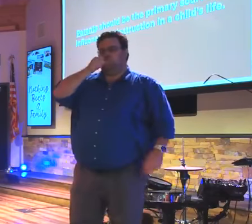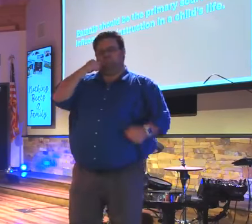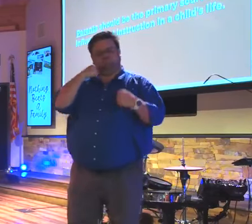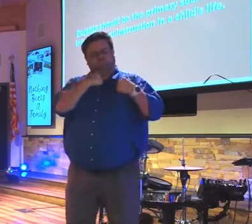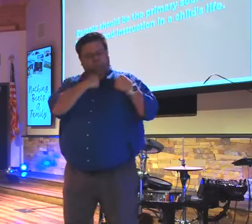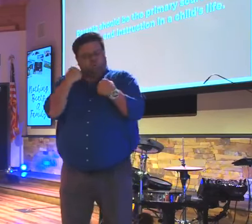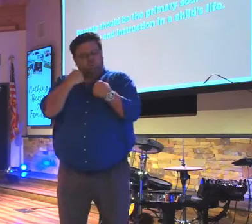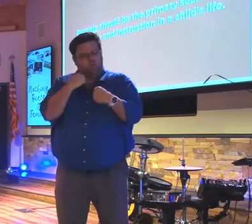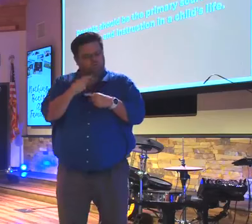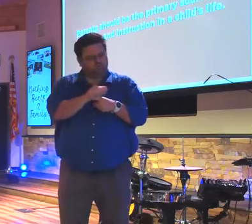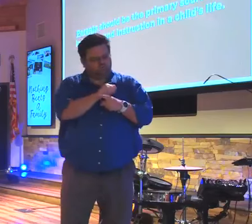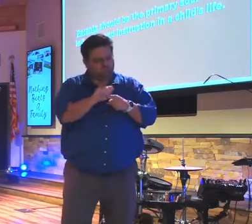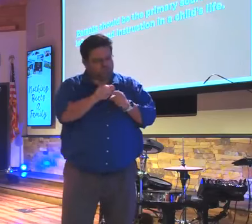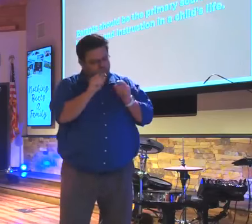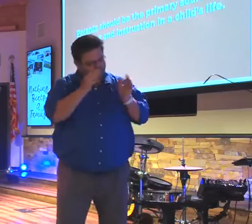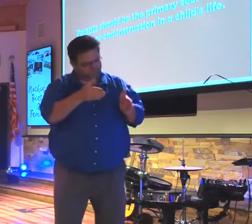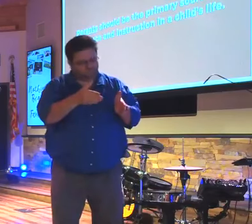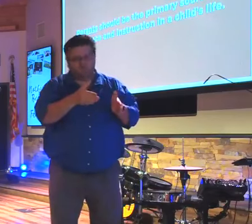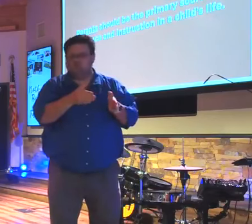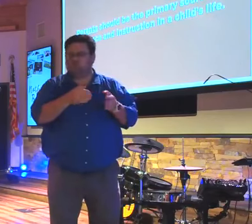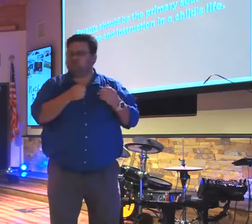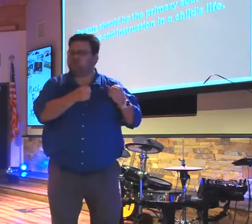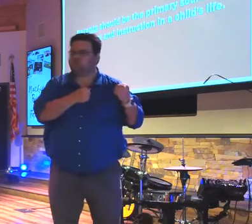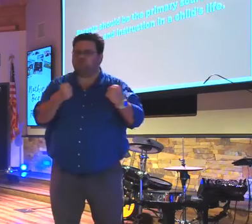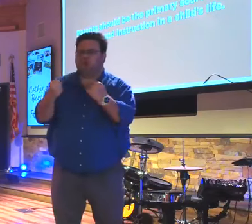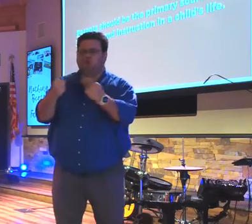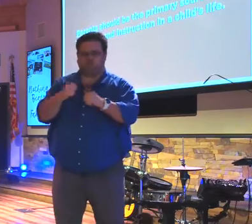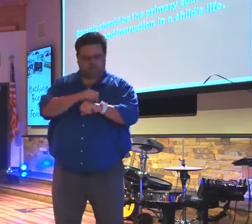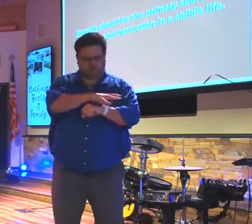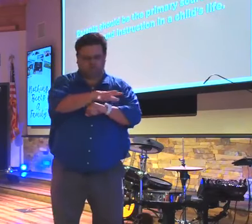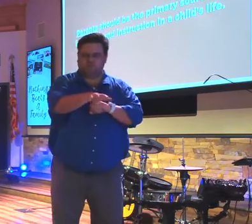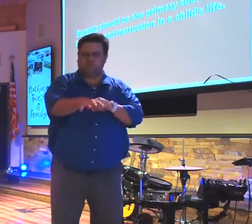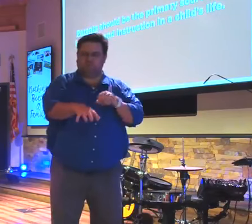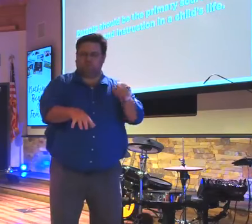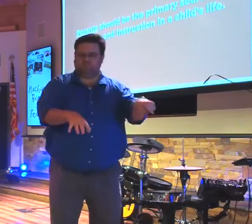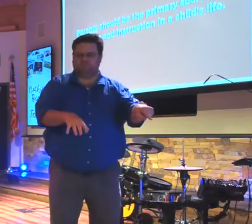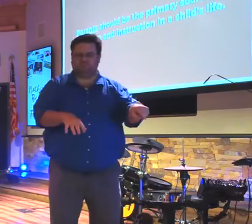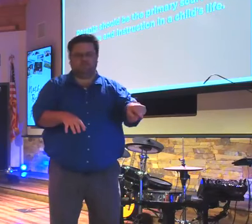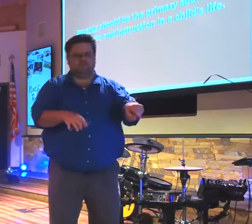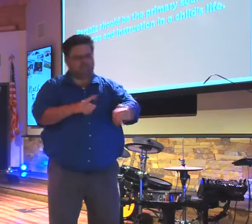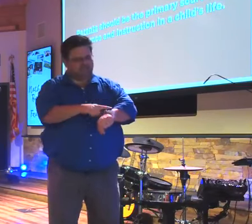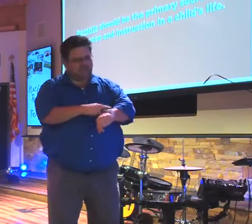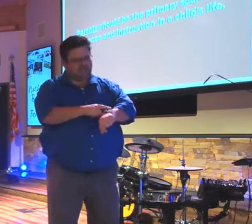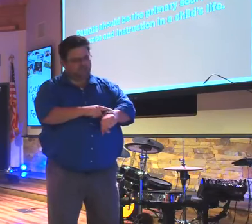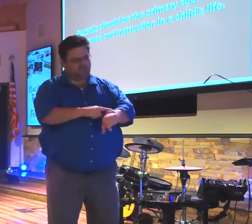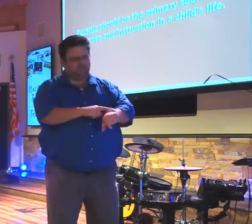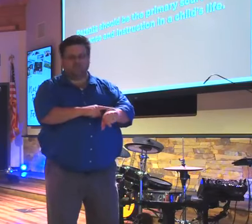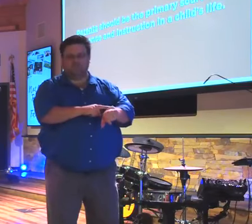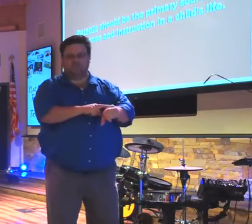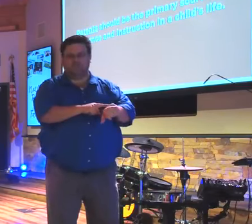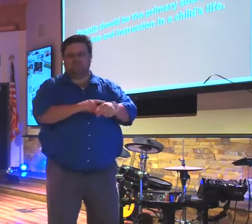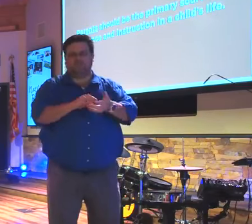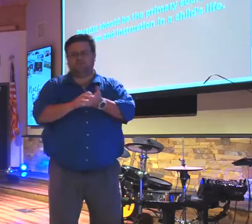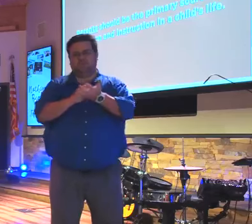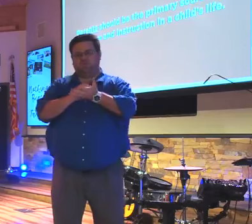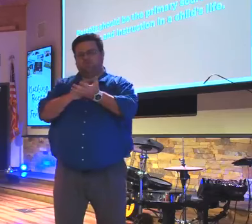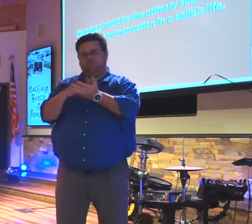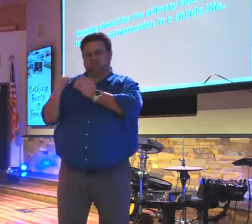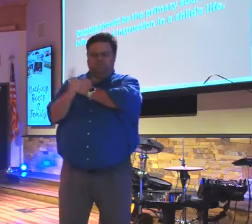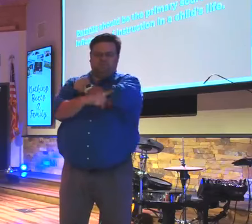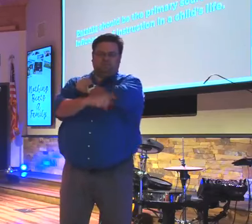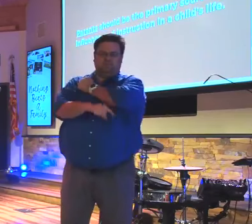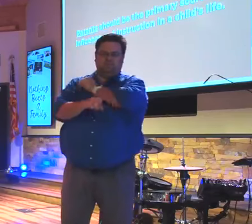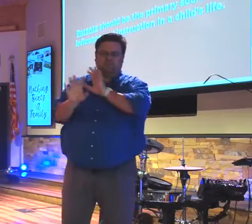strong in training, really strong in influence. They spent time with their kids. They were kind of weak over here in